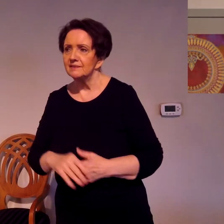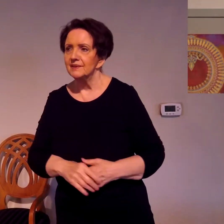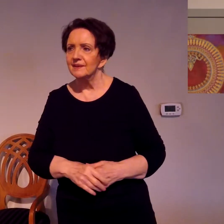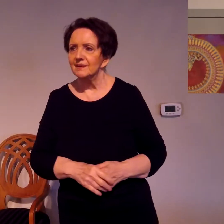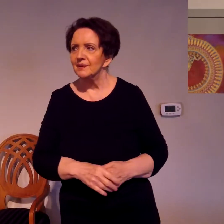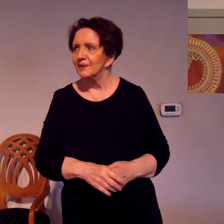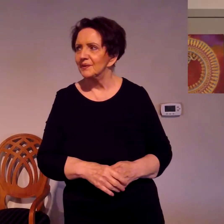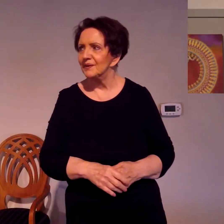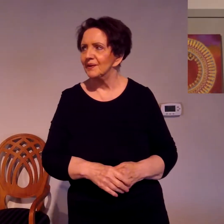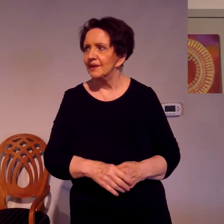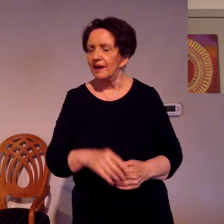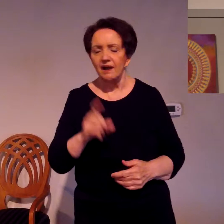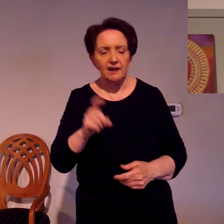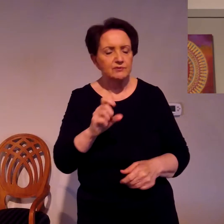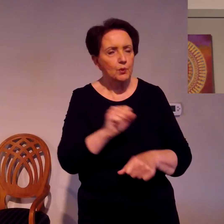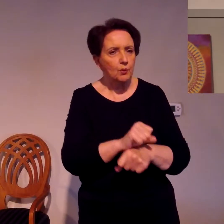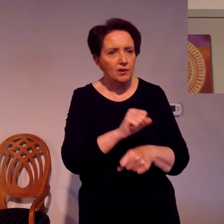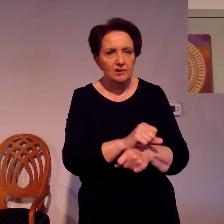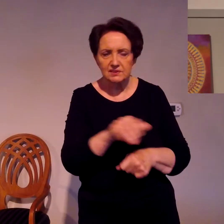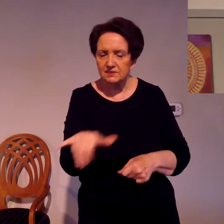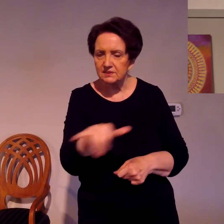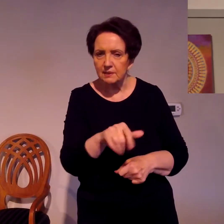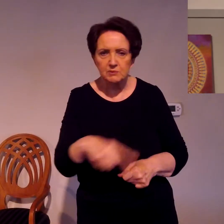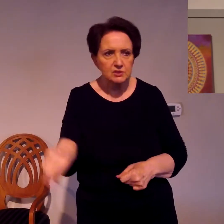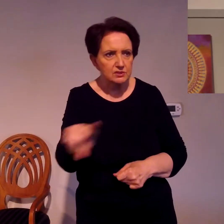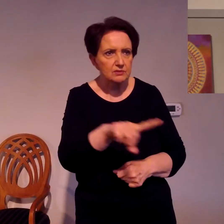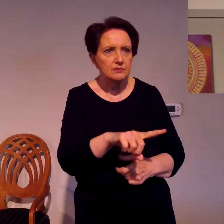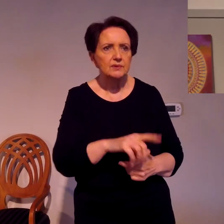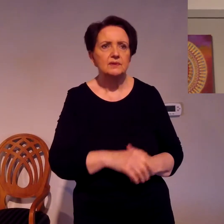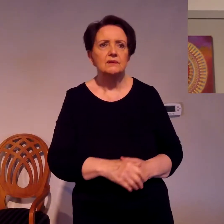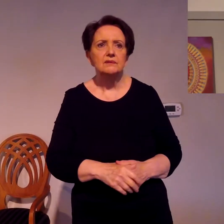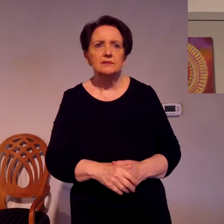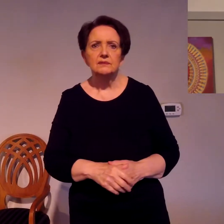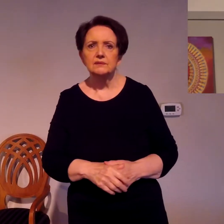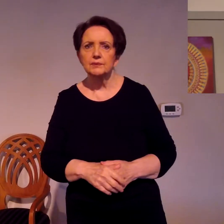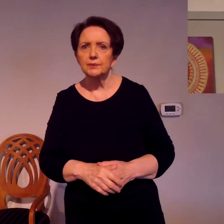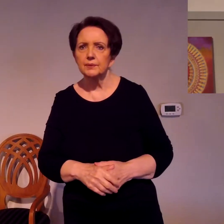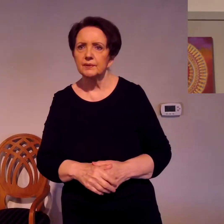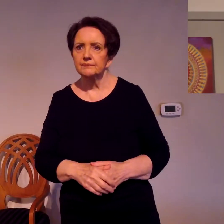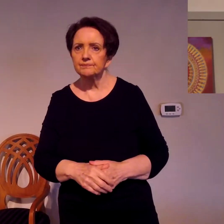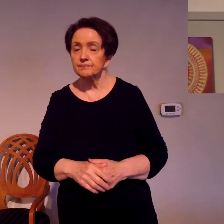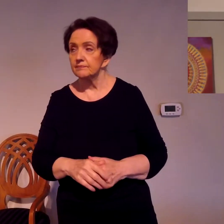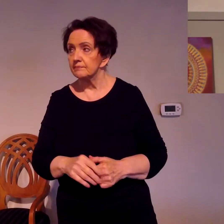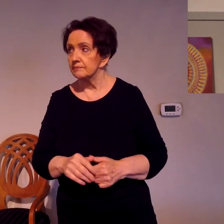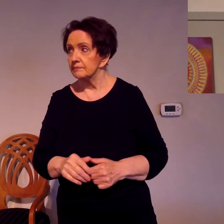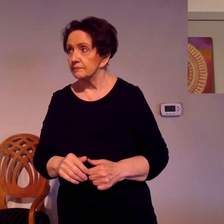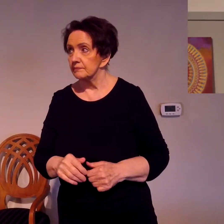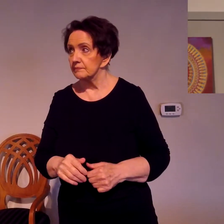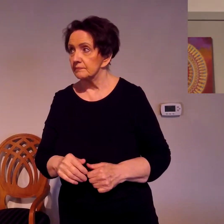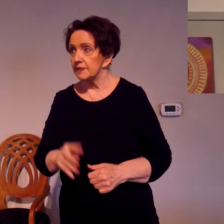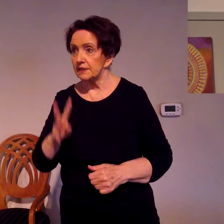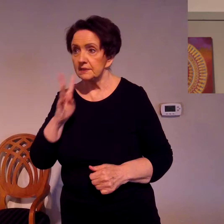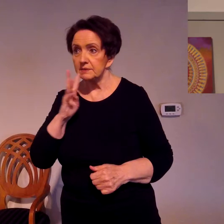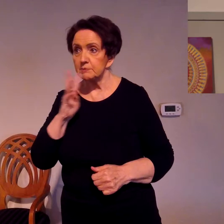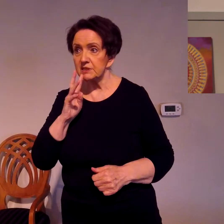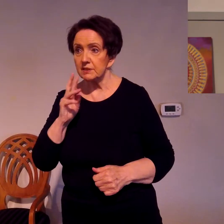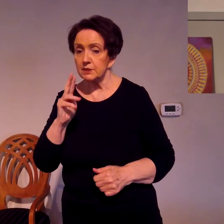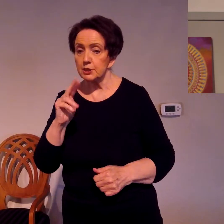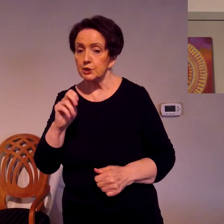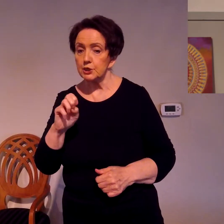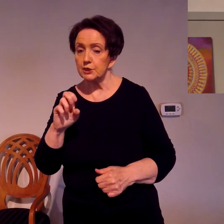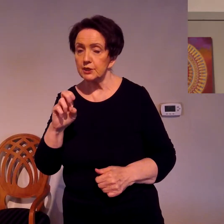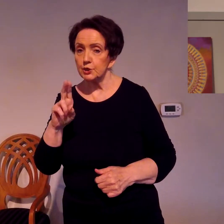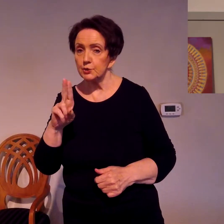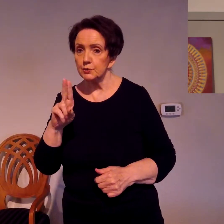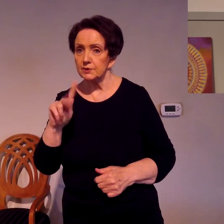have to work on it just like everybody else. Keep working on it. Can I really speak in a neutral tone of voice?